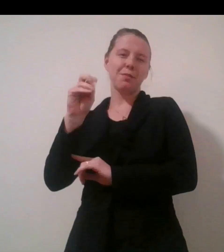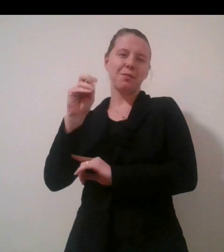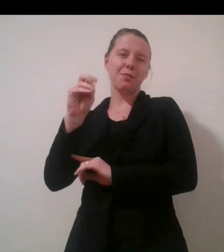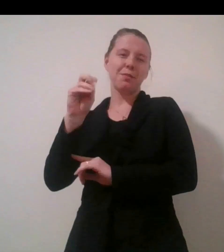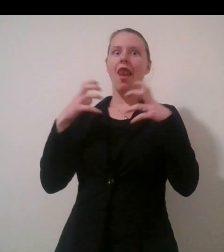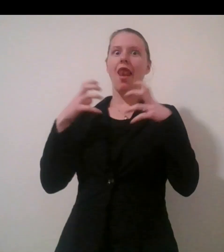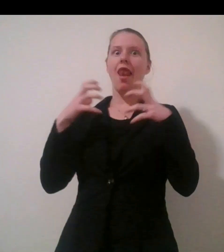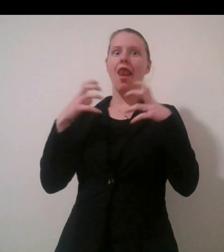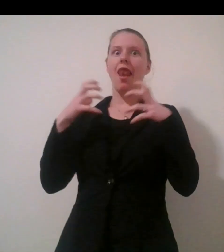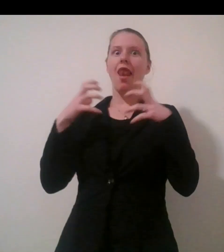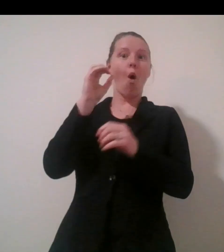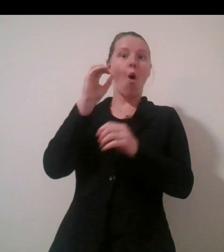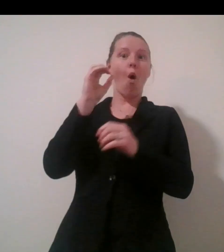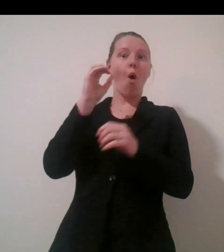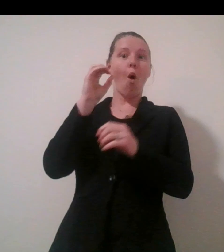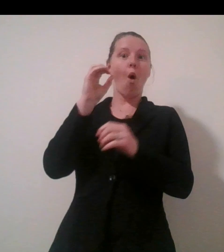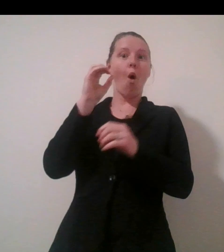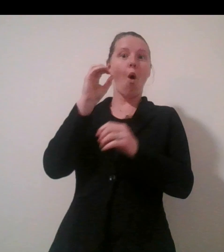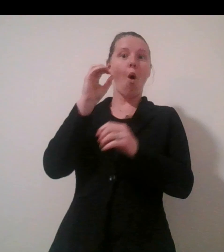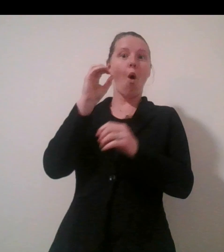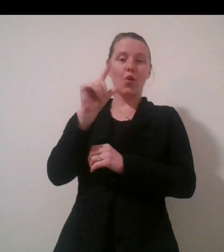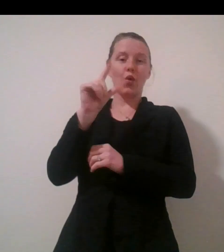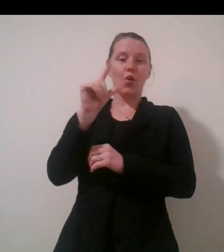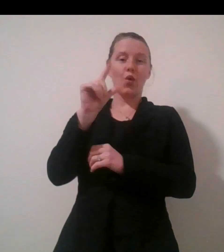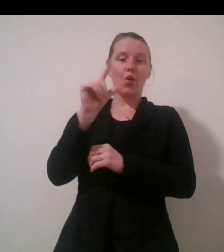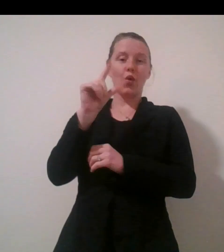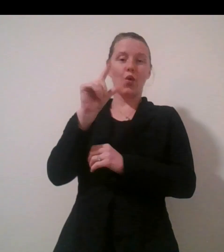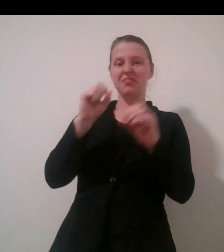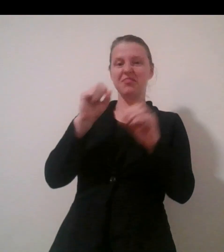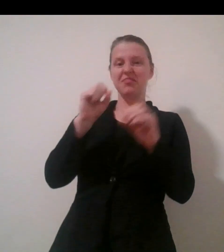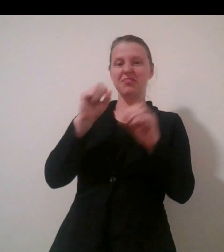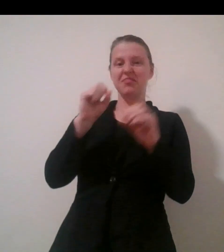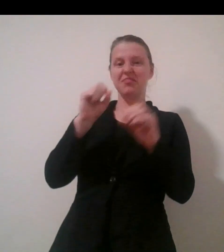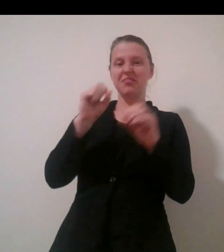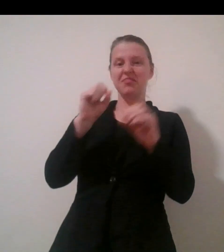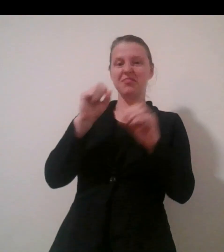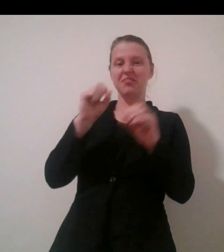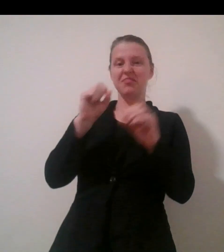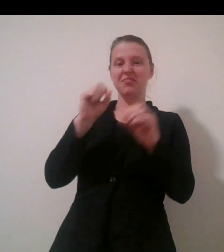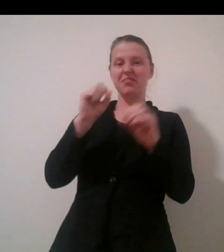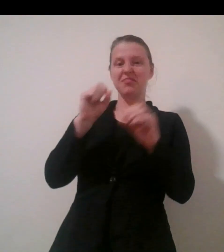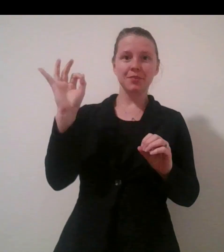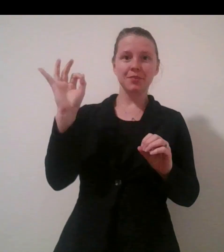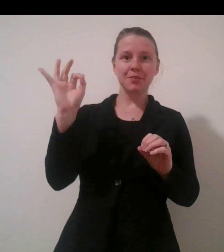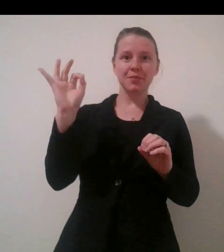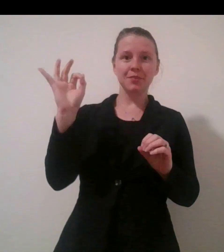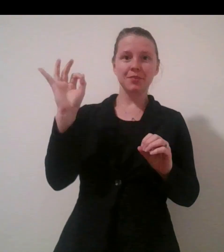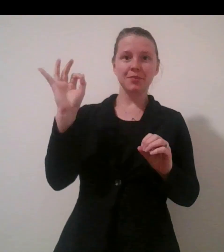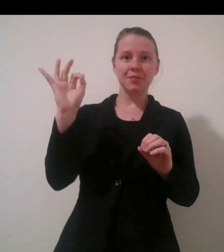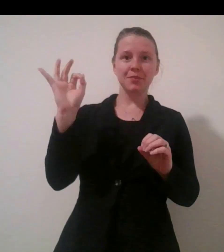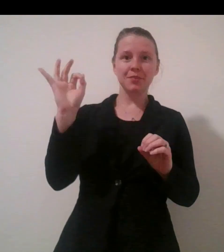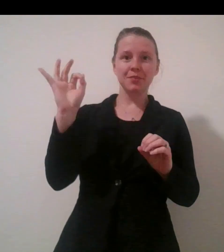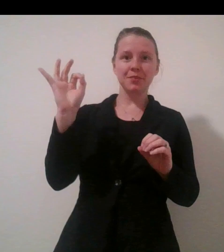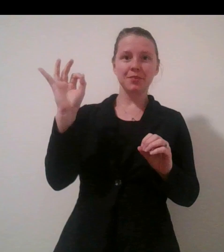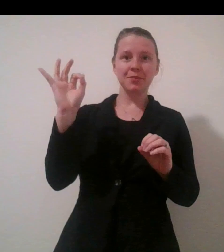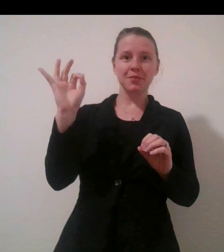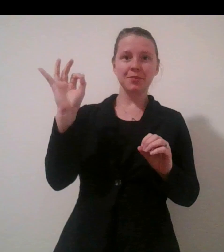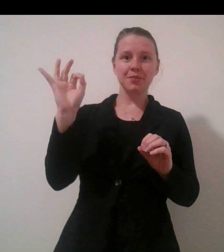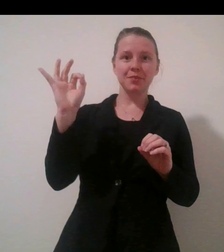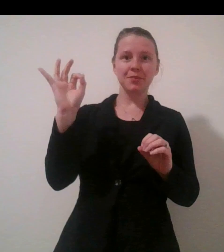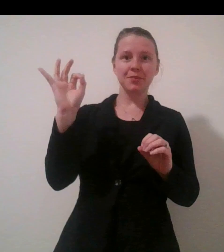Throughout the bones is calcium, which gives them strength, and collagen that makes them